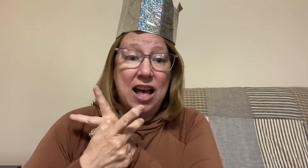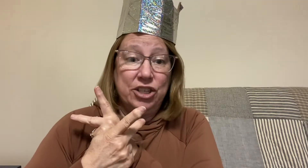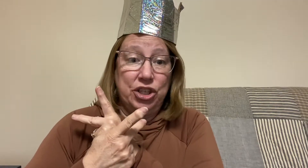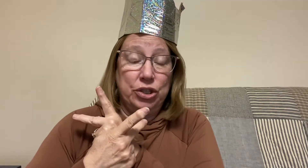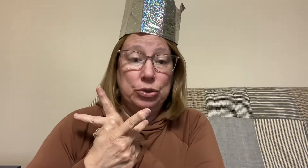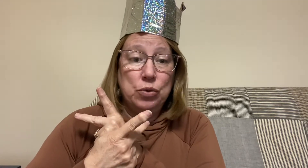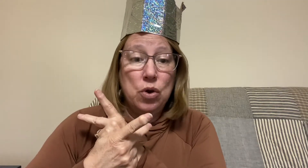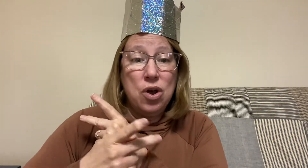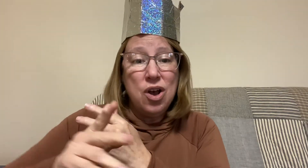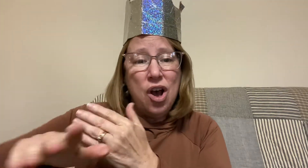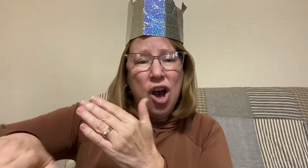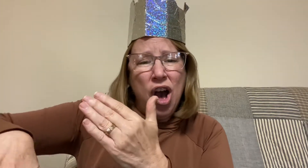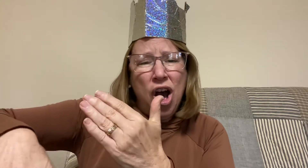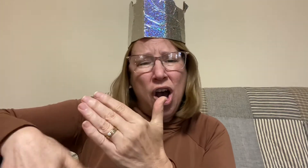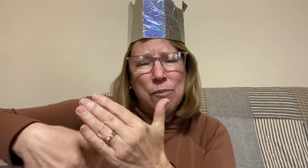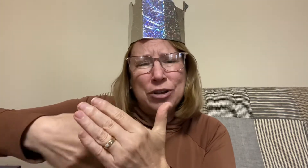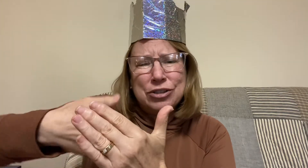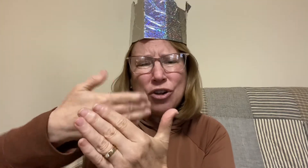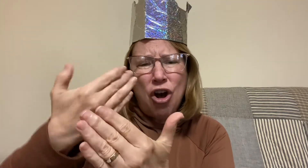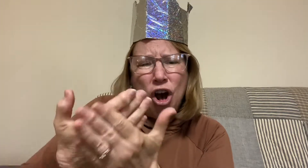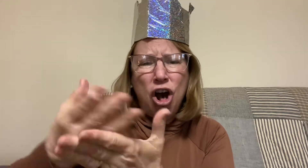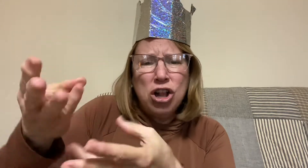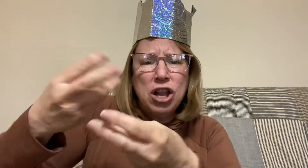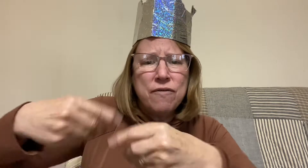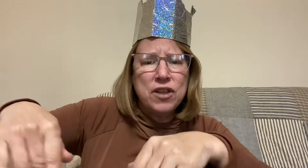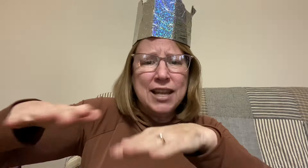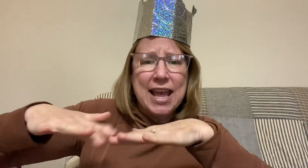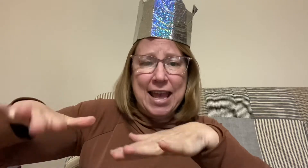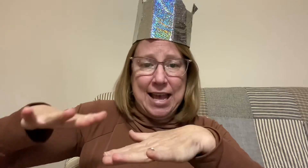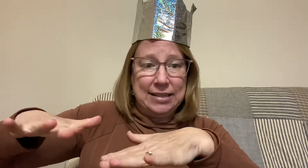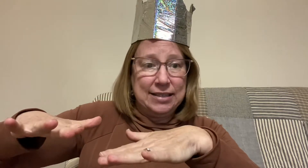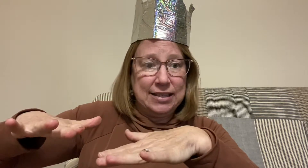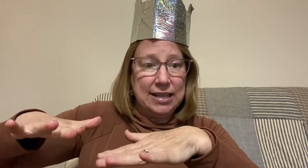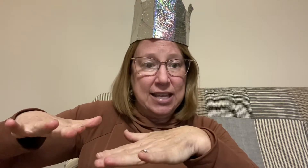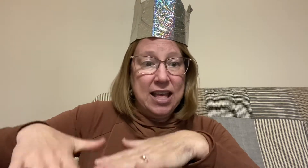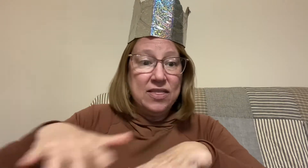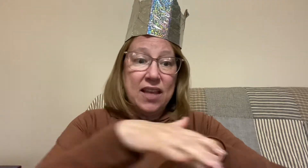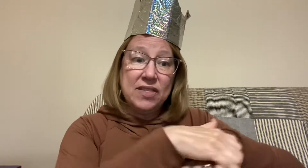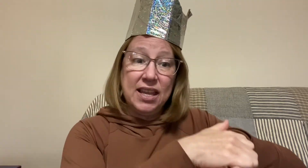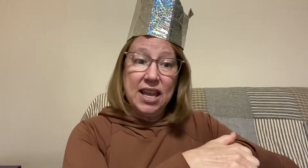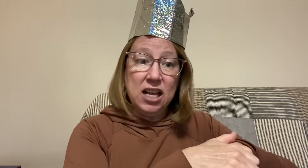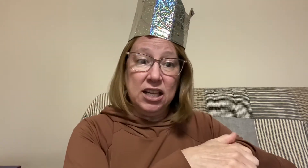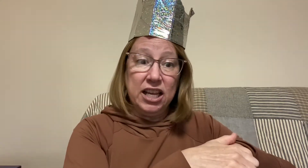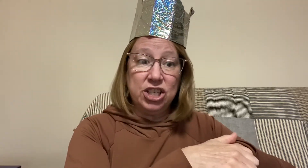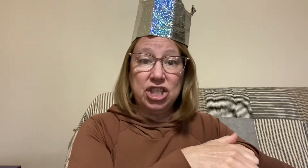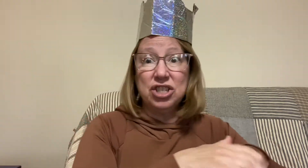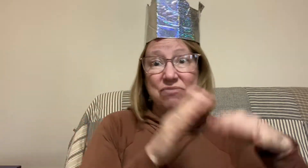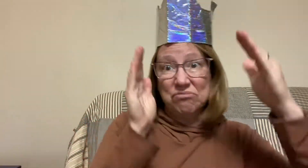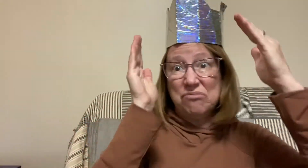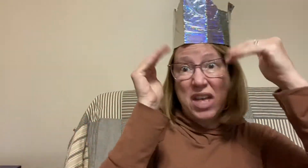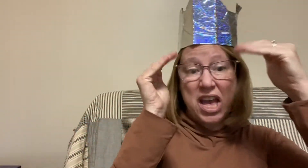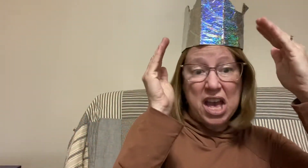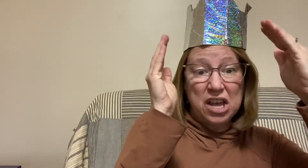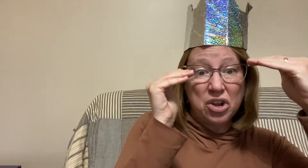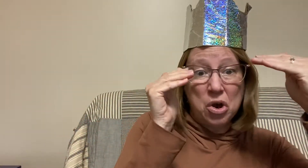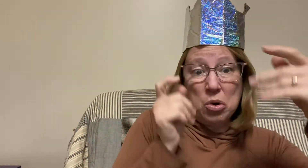Although this was indeed a great victory for the English,